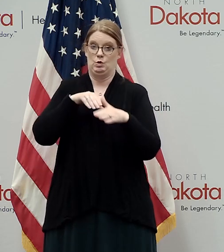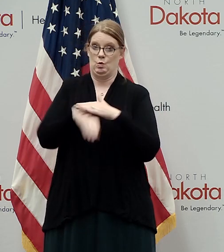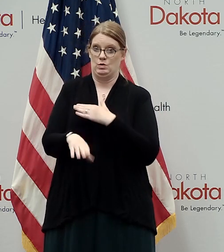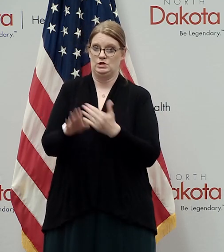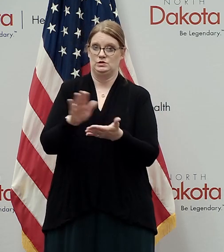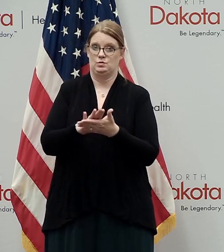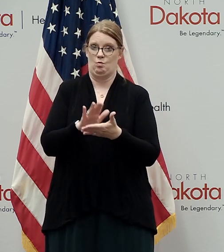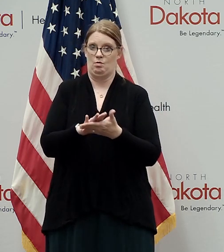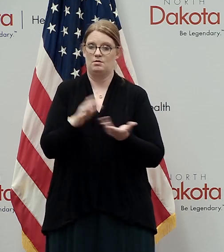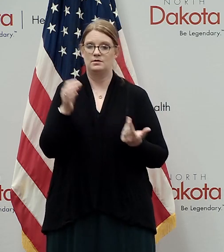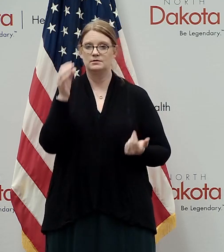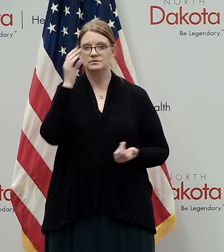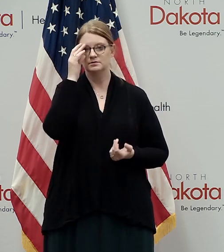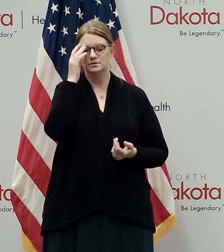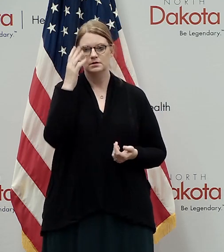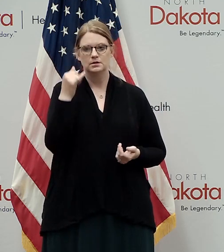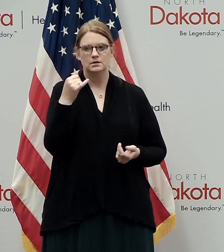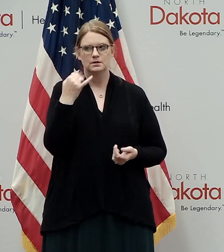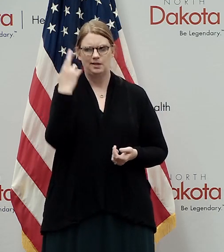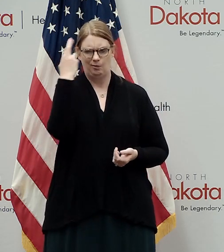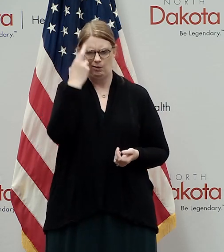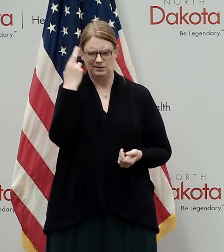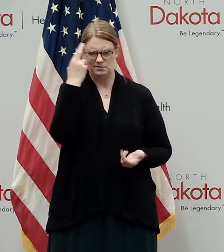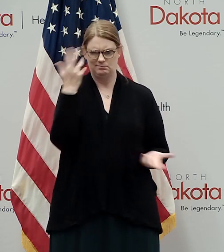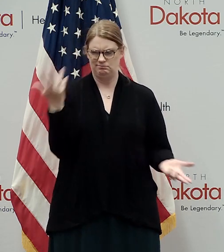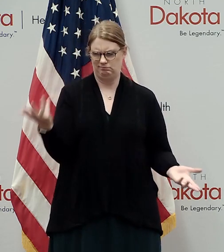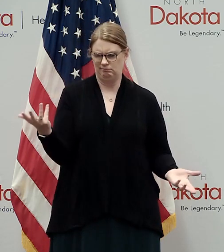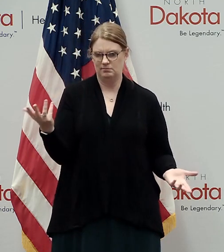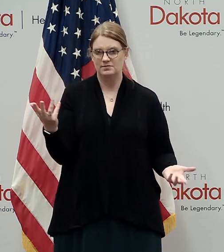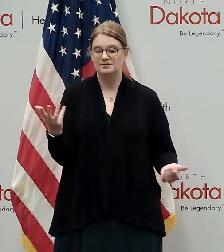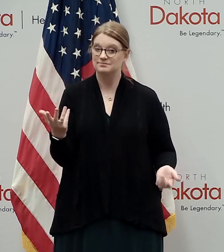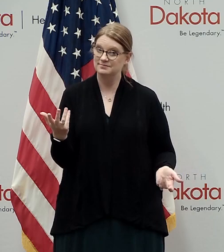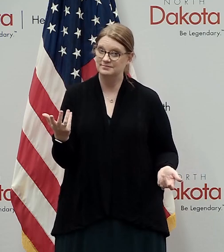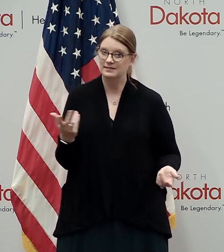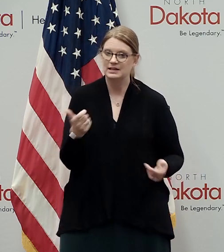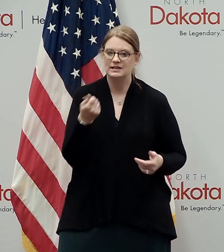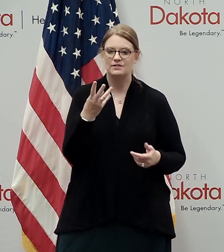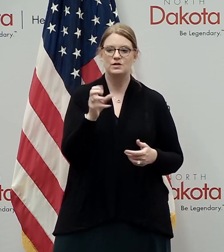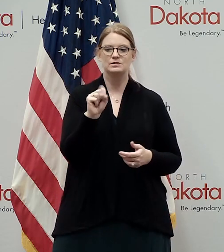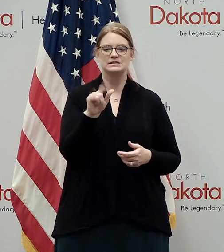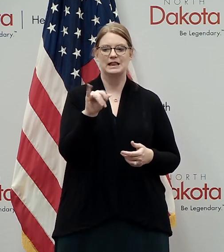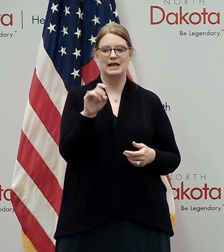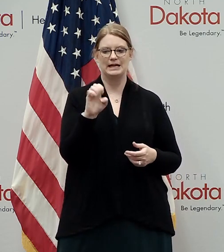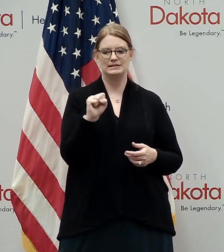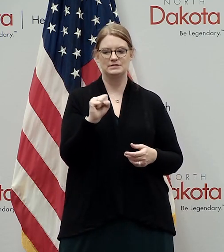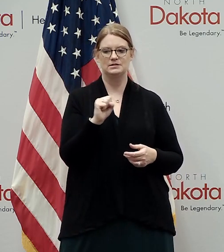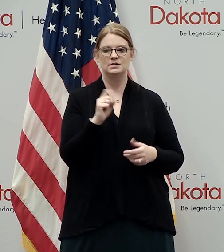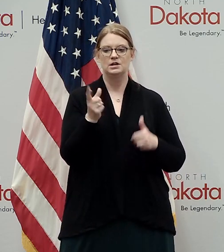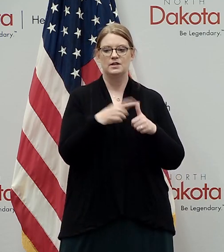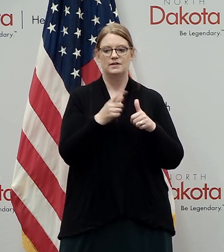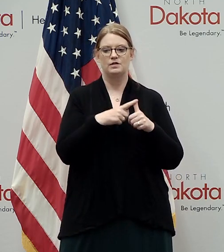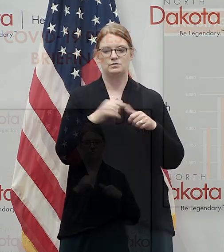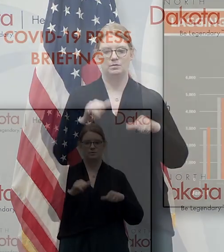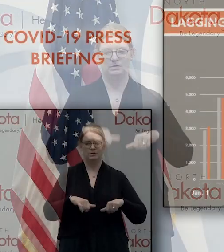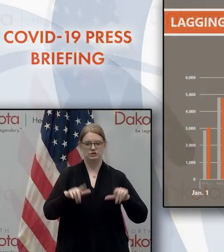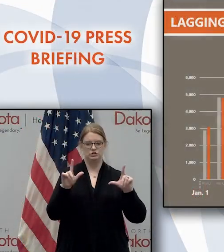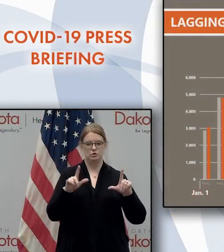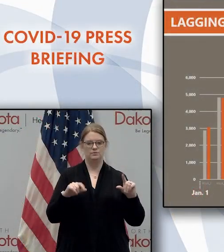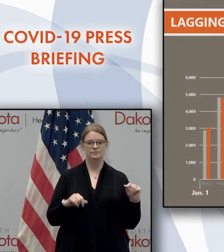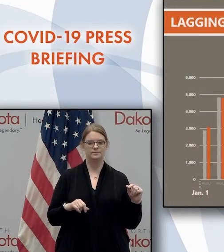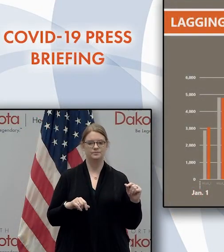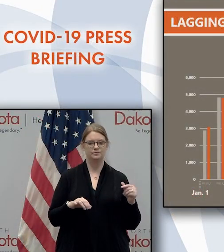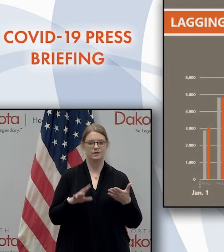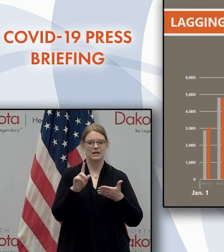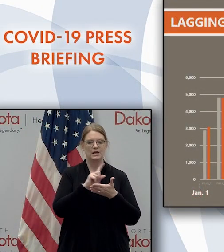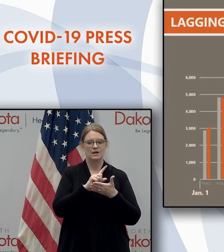school. And why are we talking about this? We're talking about this because we have a couple of slides. The first one I want to bring up here is the